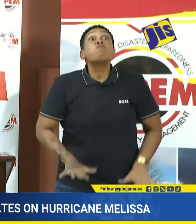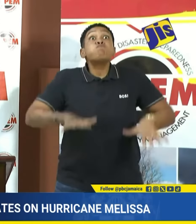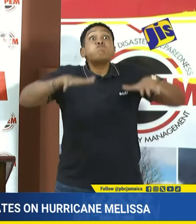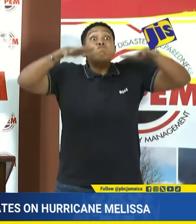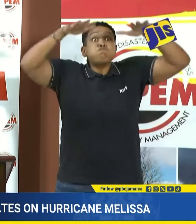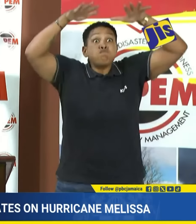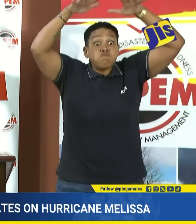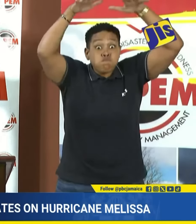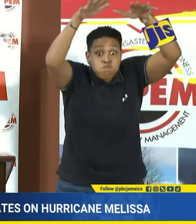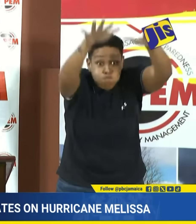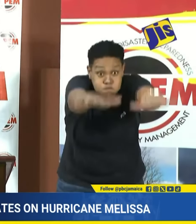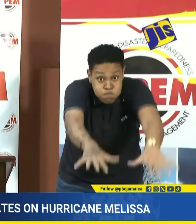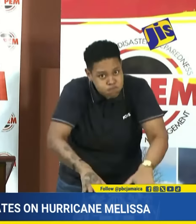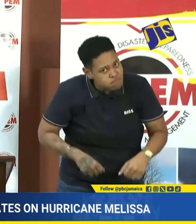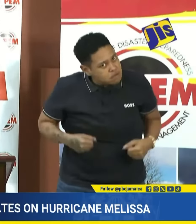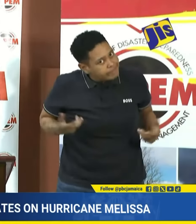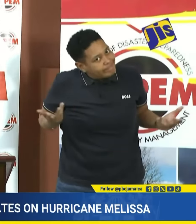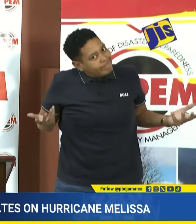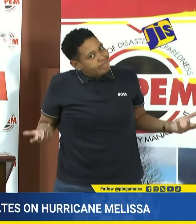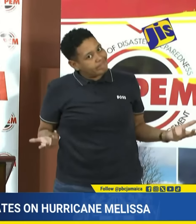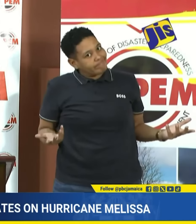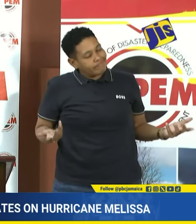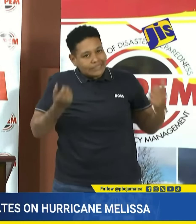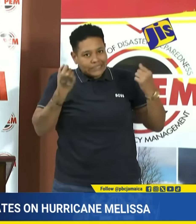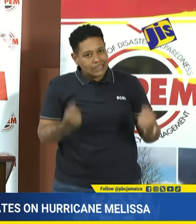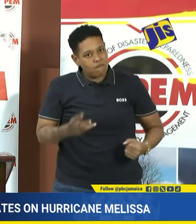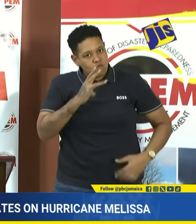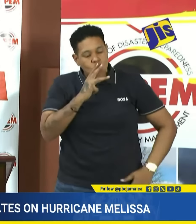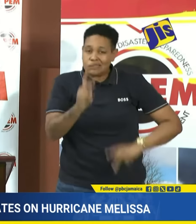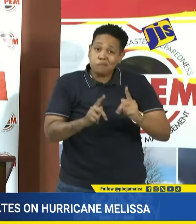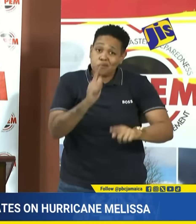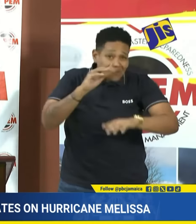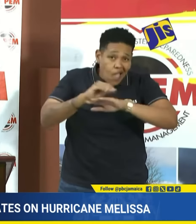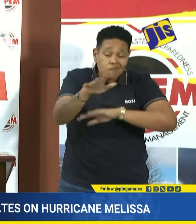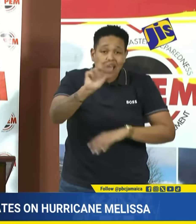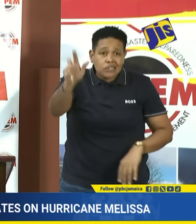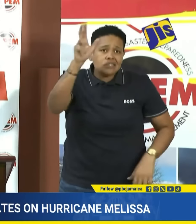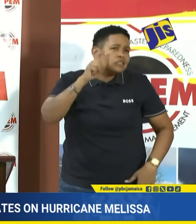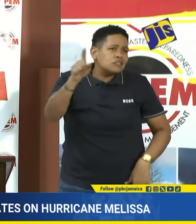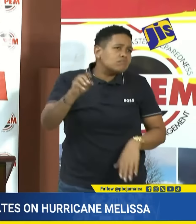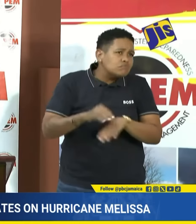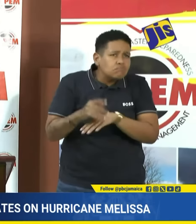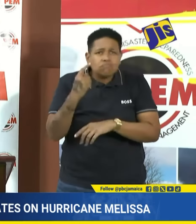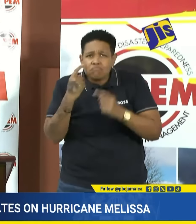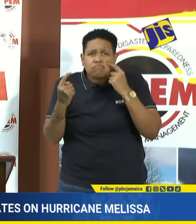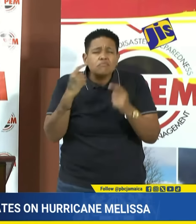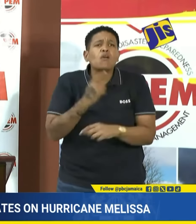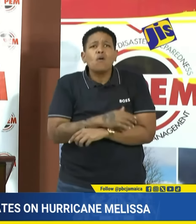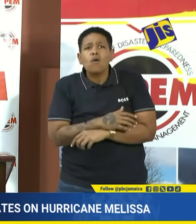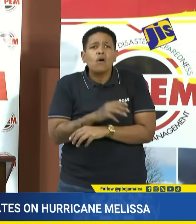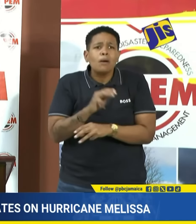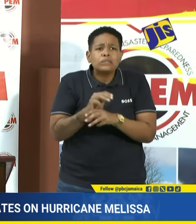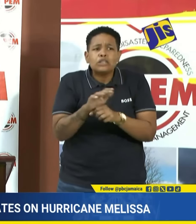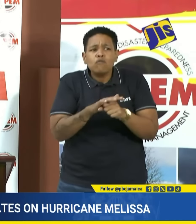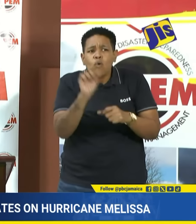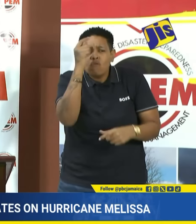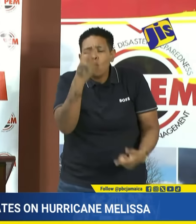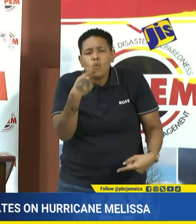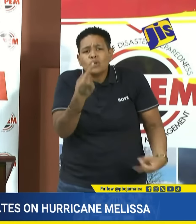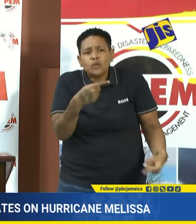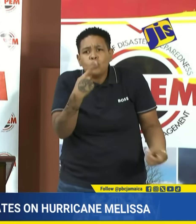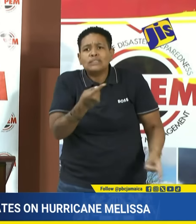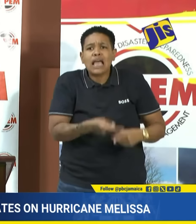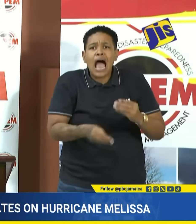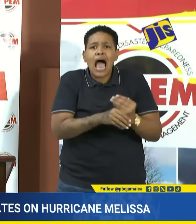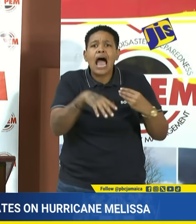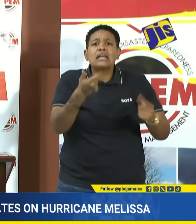there's significant water, persons are being advised to listen to the advisories from the Ministry of Local Government,